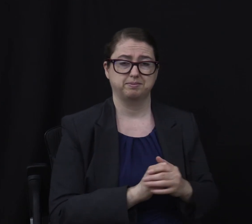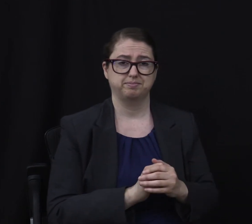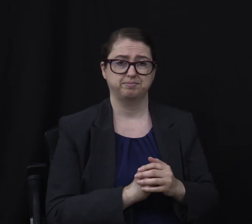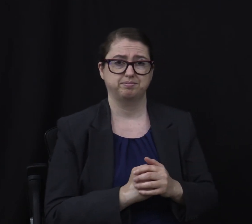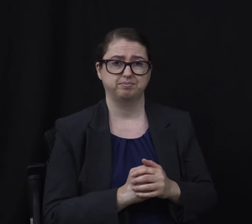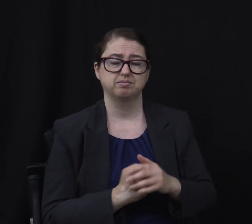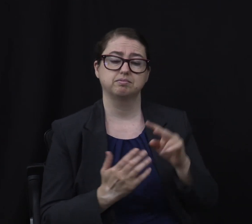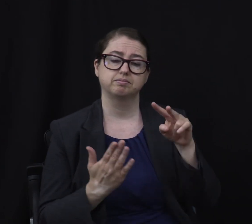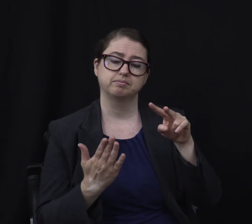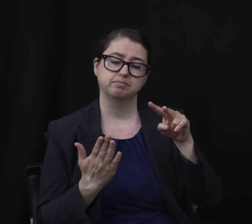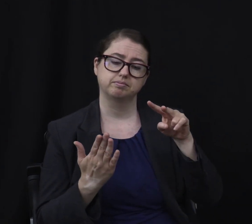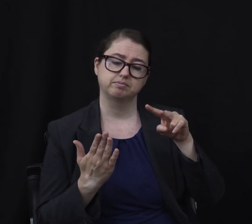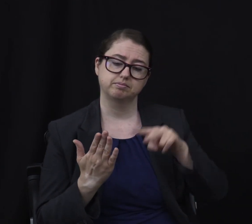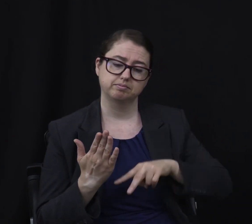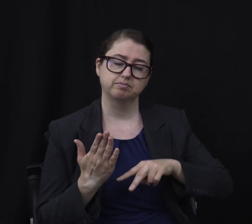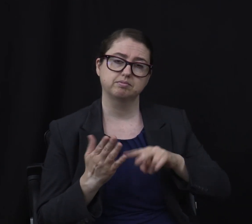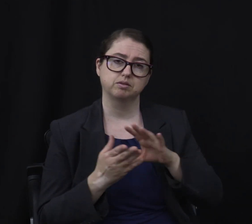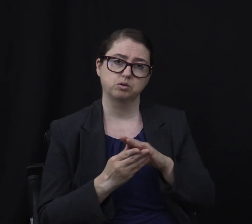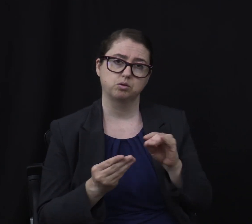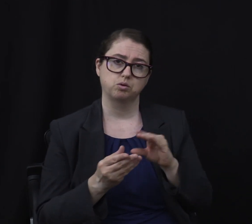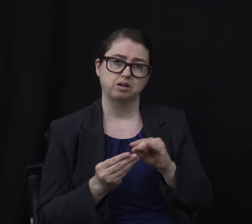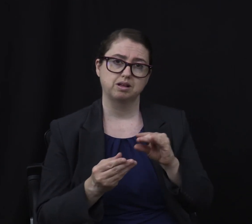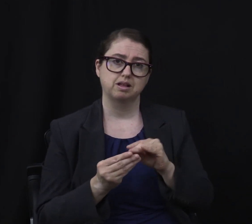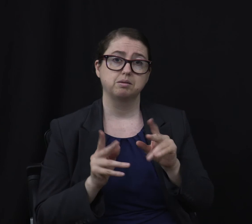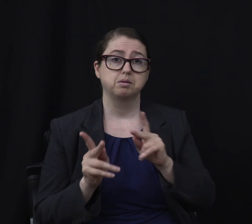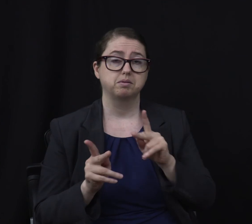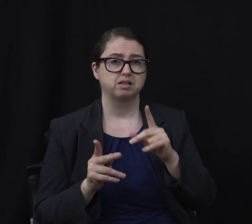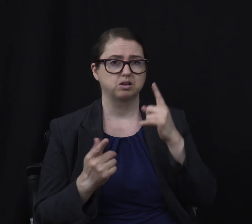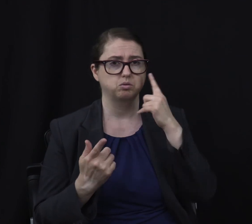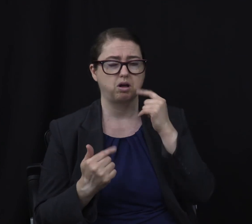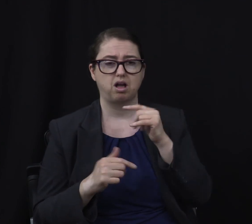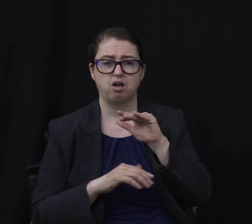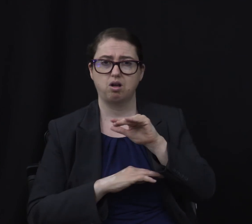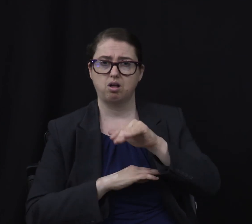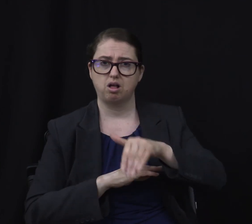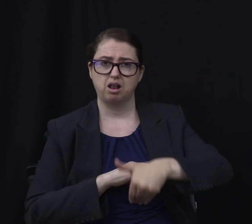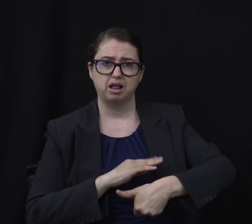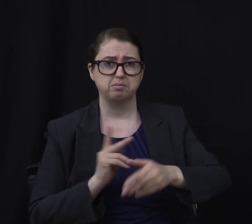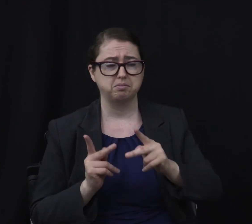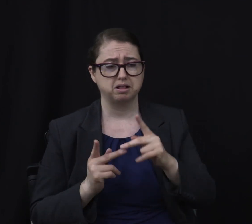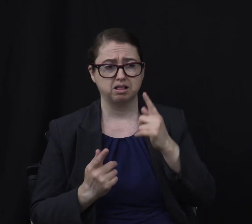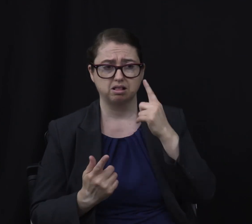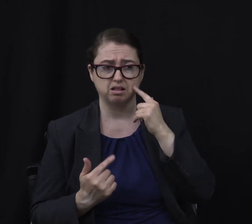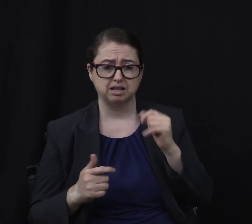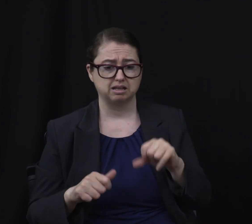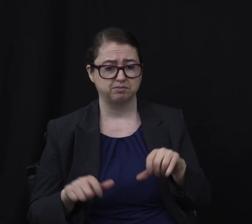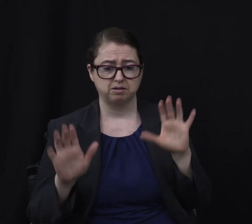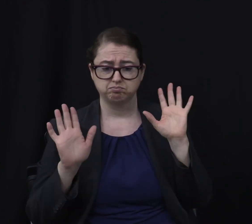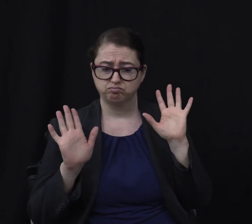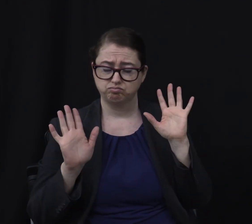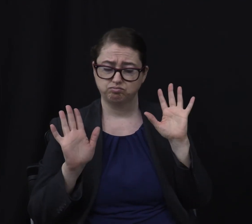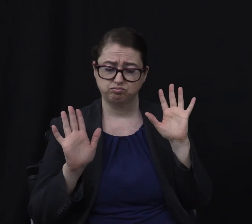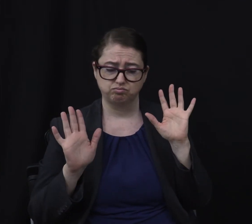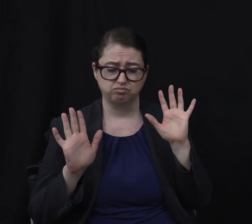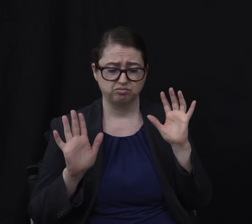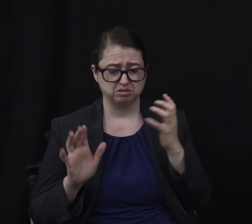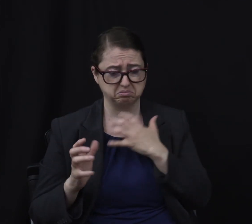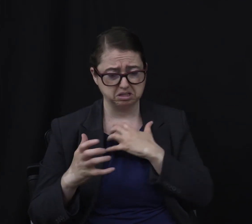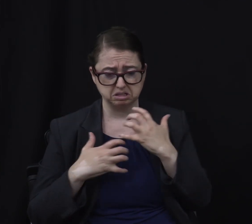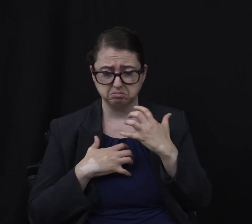story, you'll find that the people, they cry the whole night. They give up, and they just moan and groan and cry the